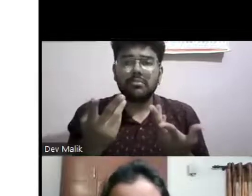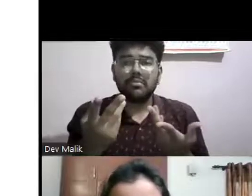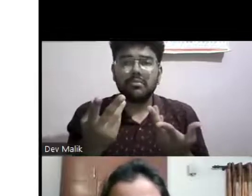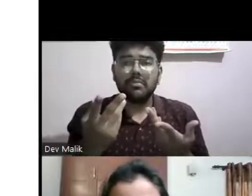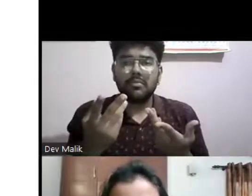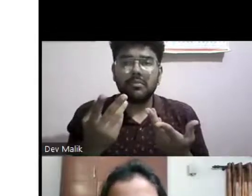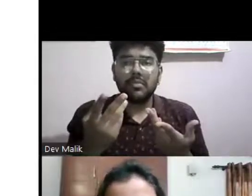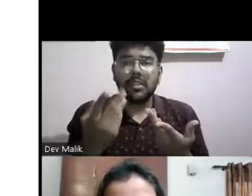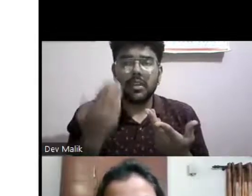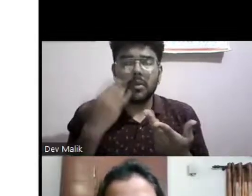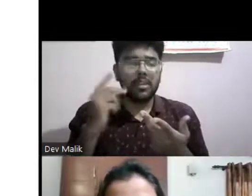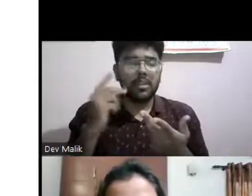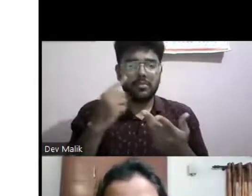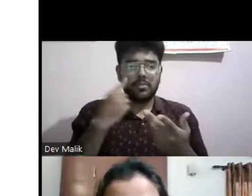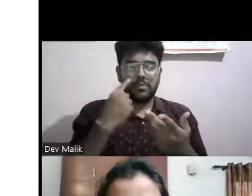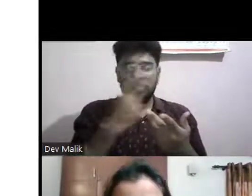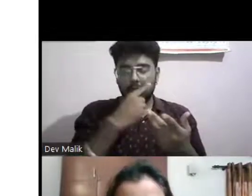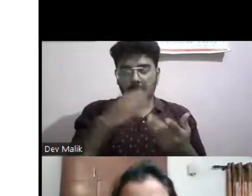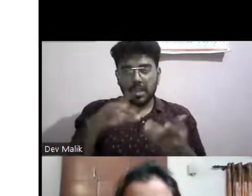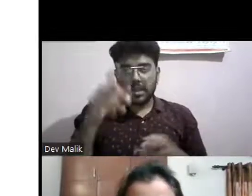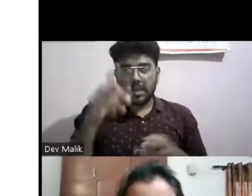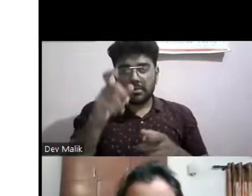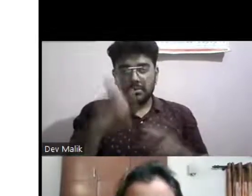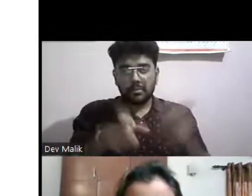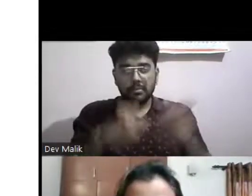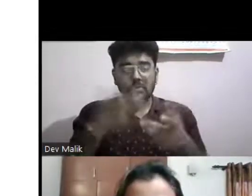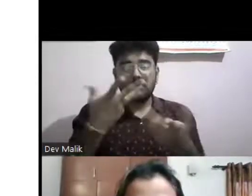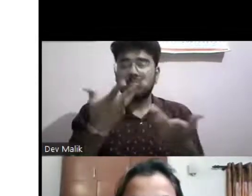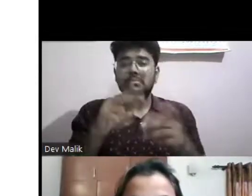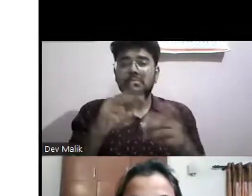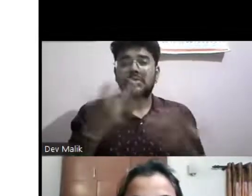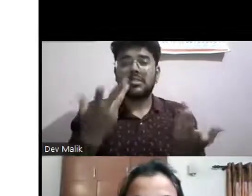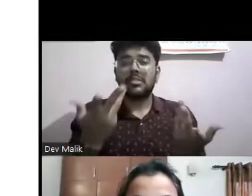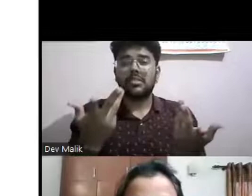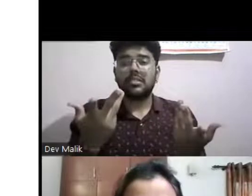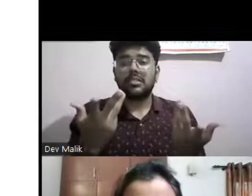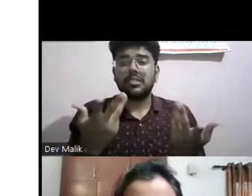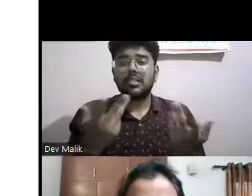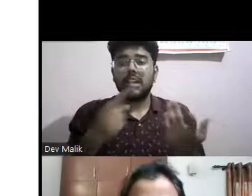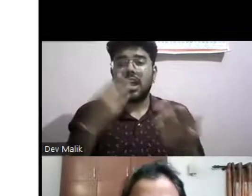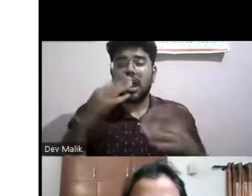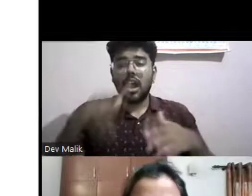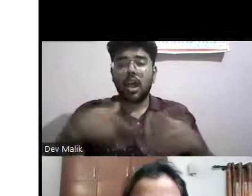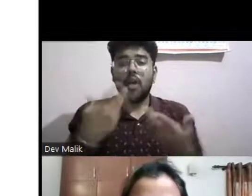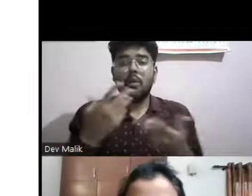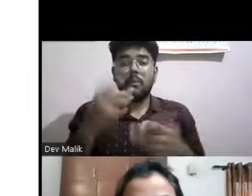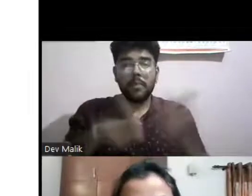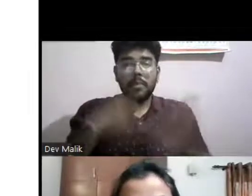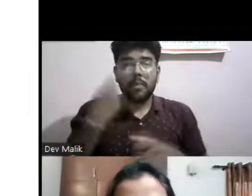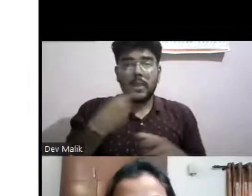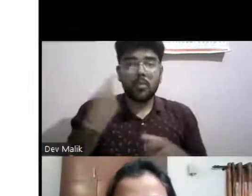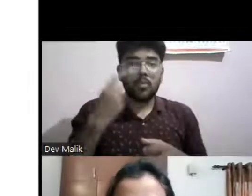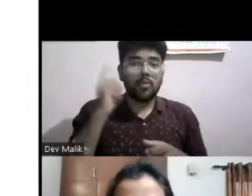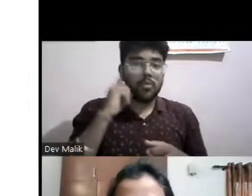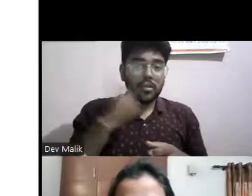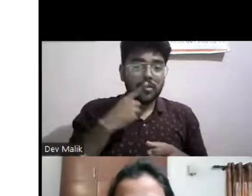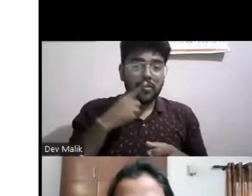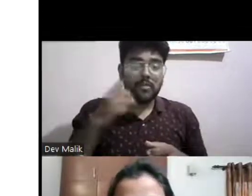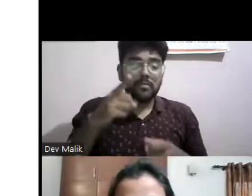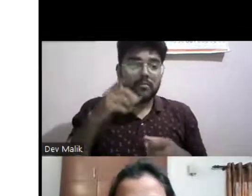about blindness, what are the blind ways of living? How do people who are deaf create